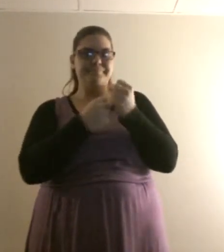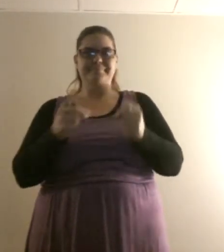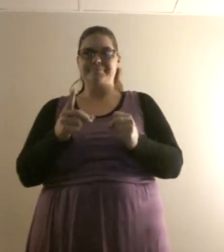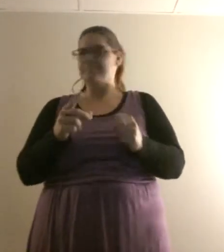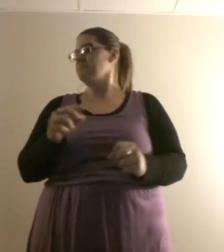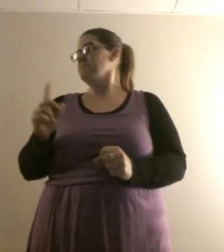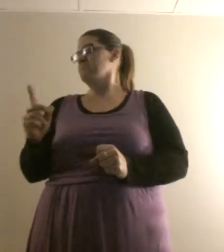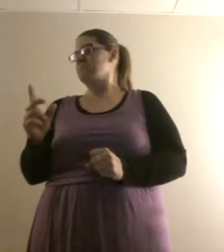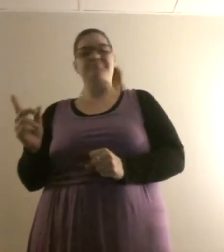goes to Boston.